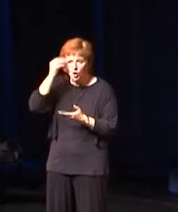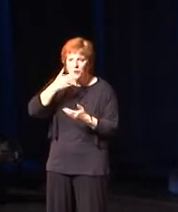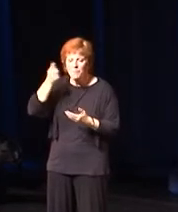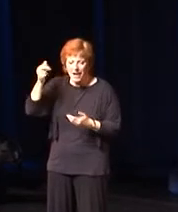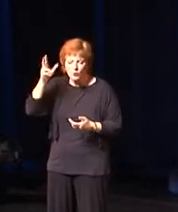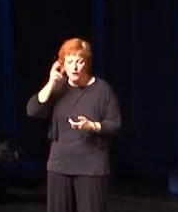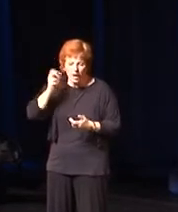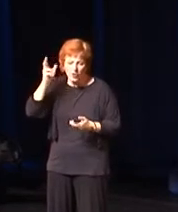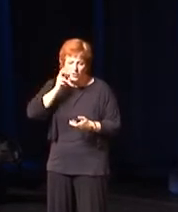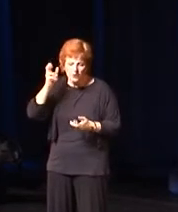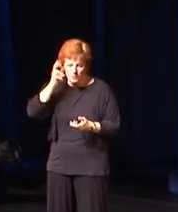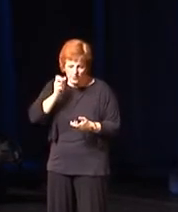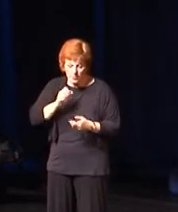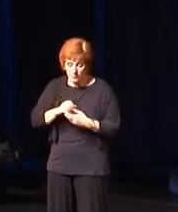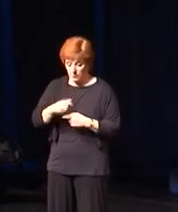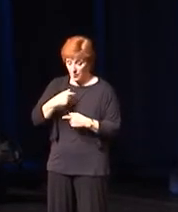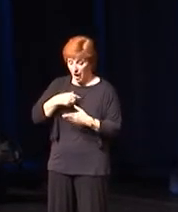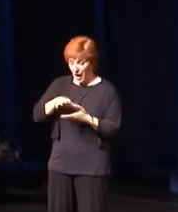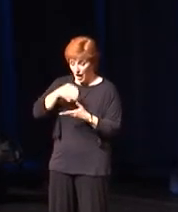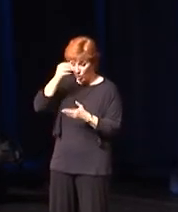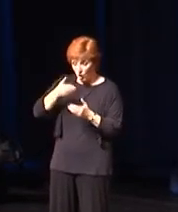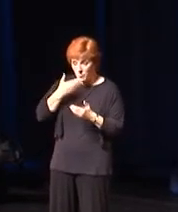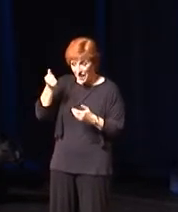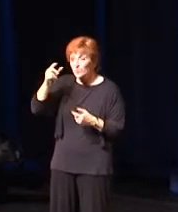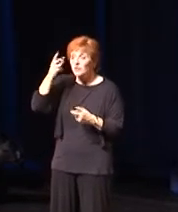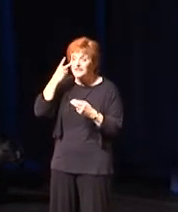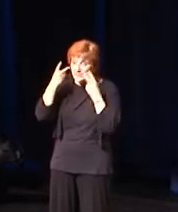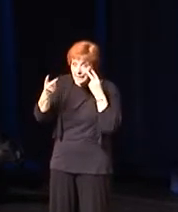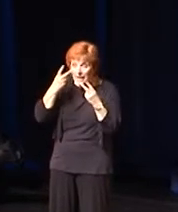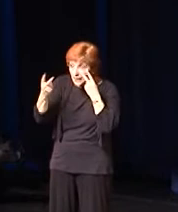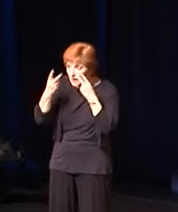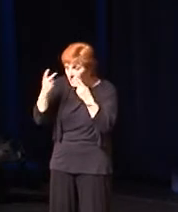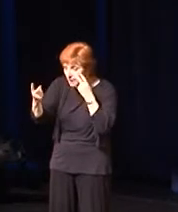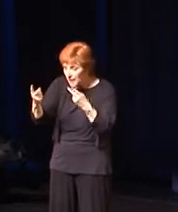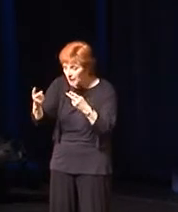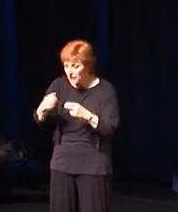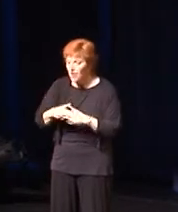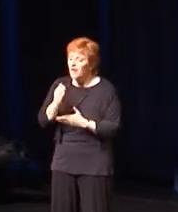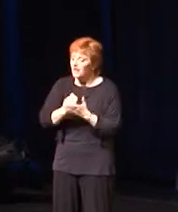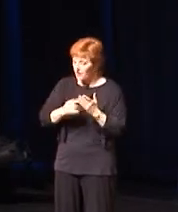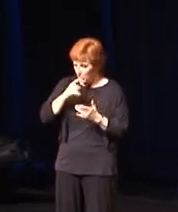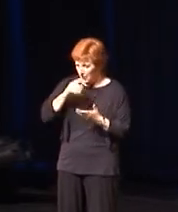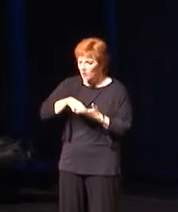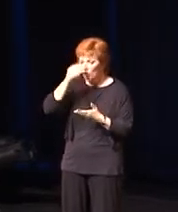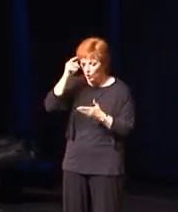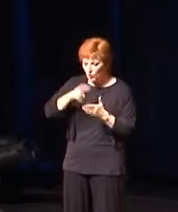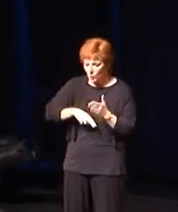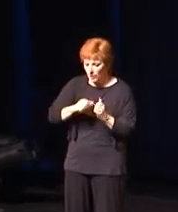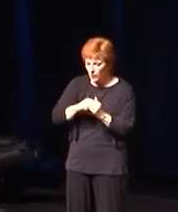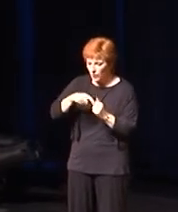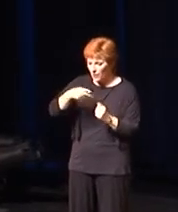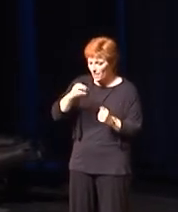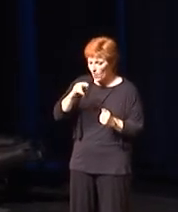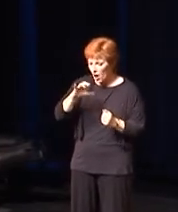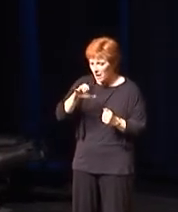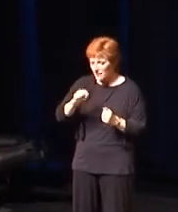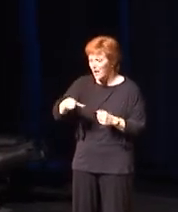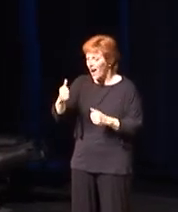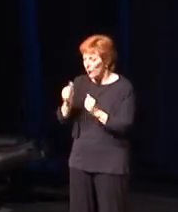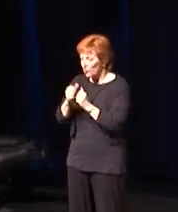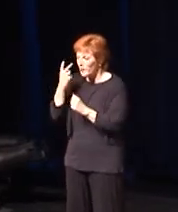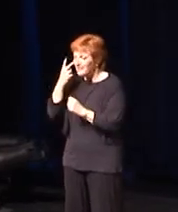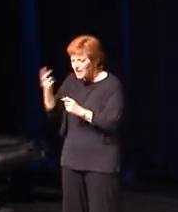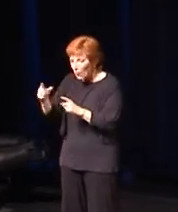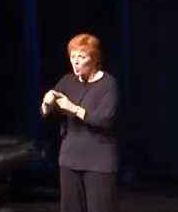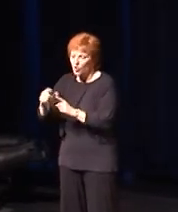best through auditory, where I learn best through seeing. And then some kids are going to learn to read with phonics, and others with sight